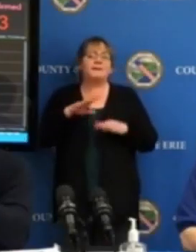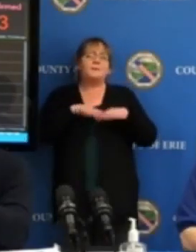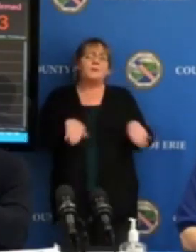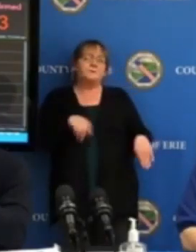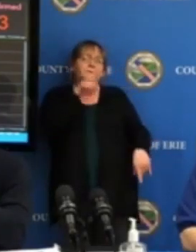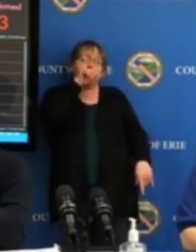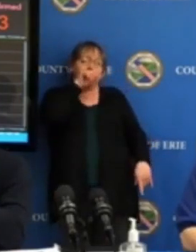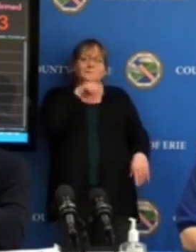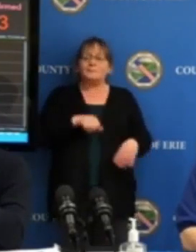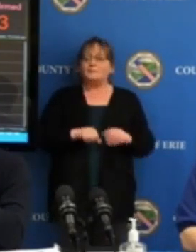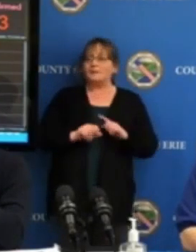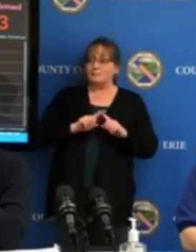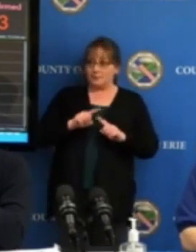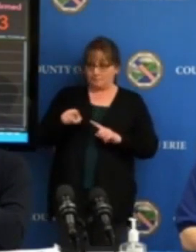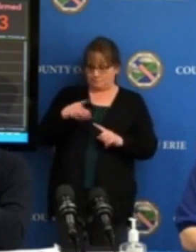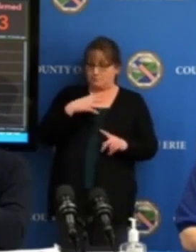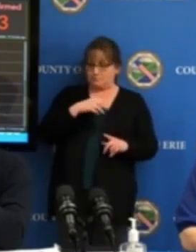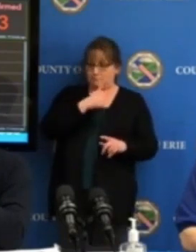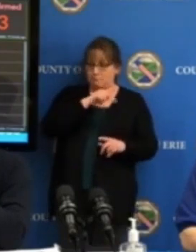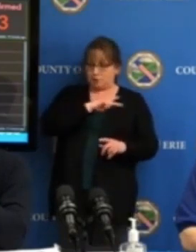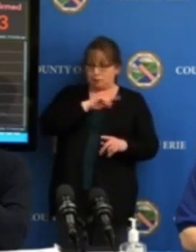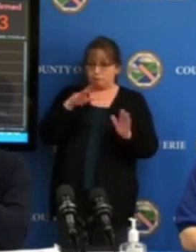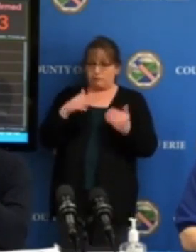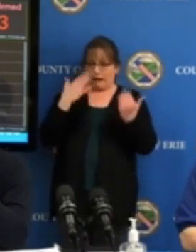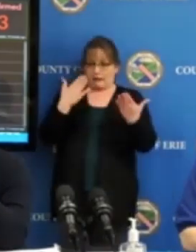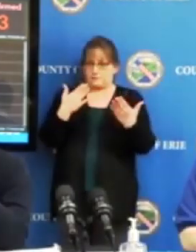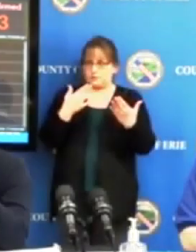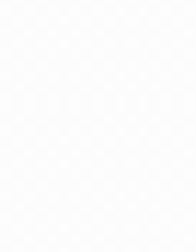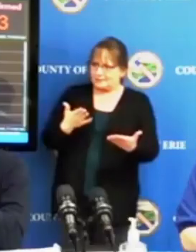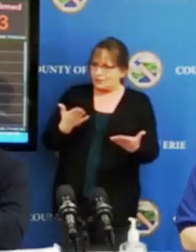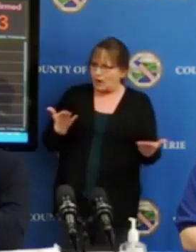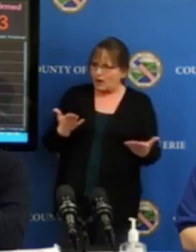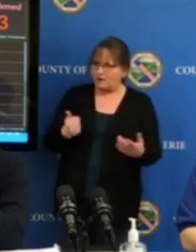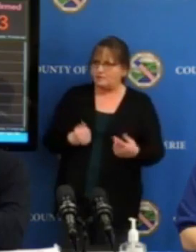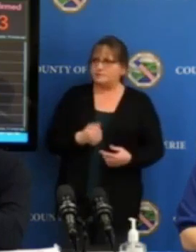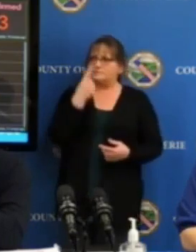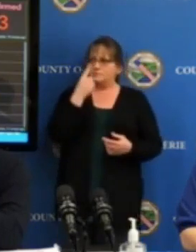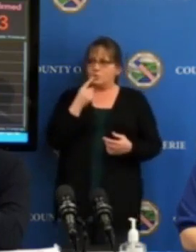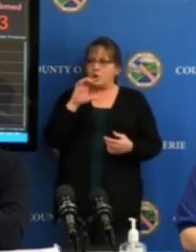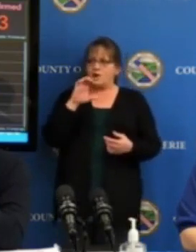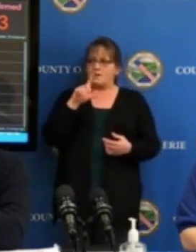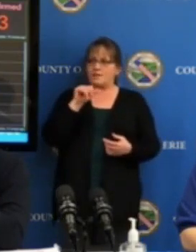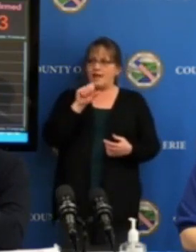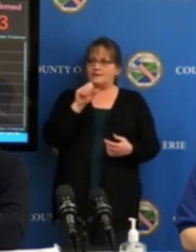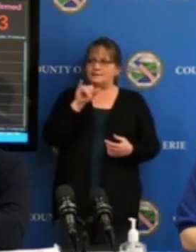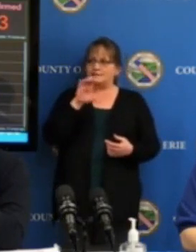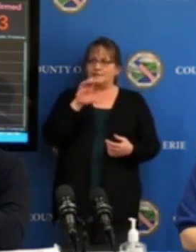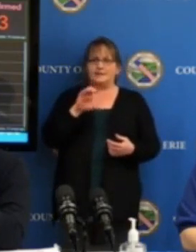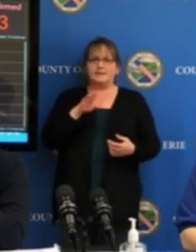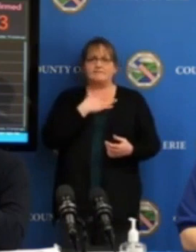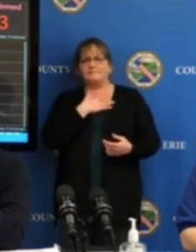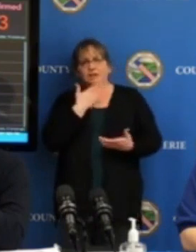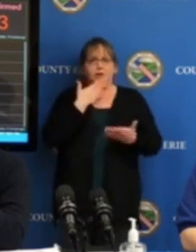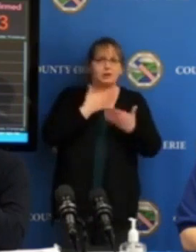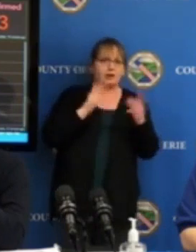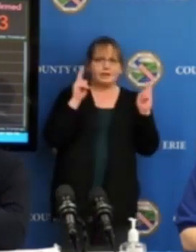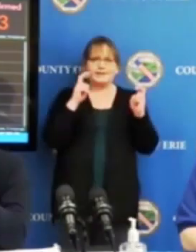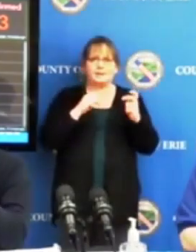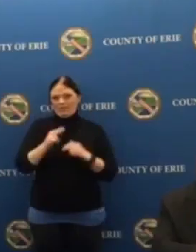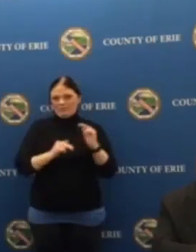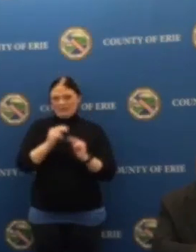The question is, can you personally recommend to someone in their 50s one classic feel-good movie to watch and one